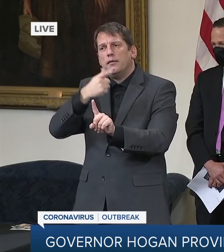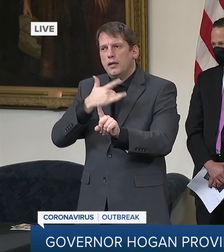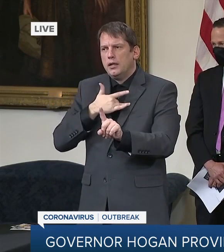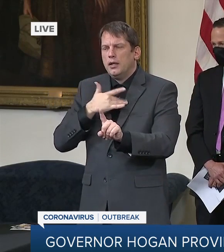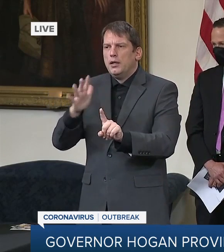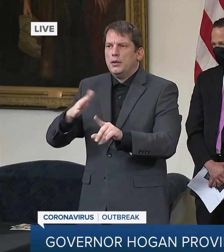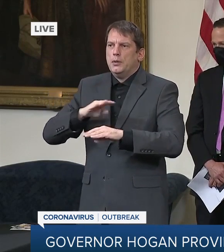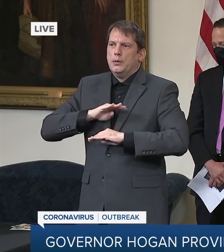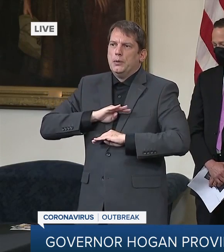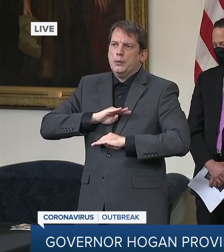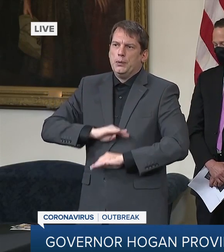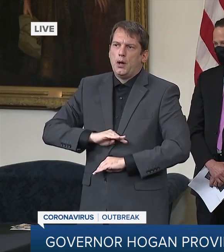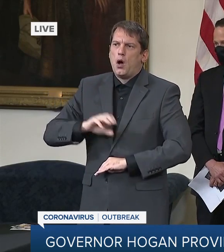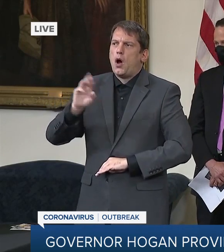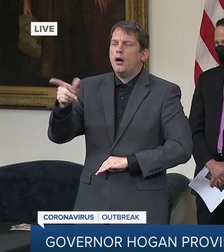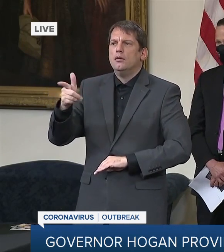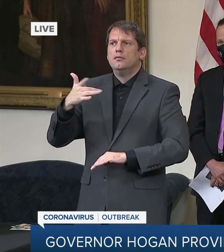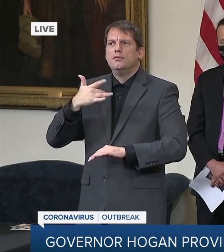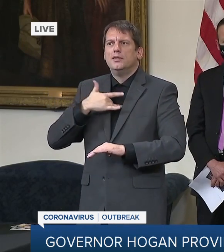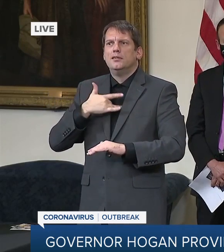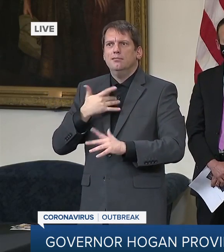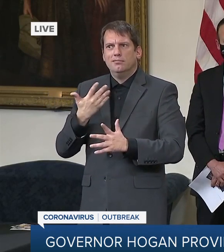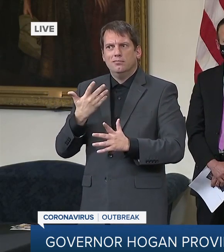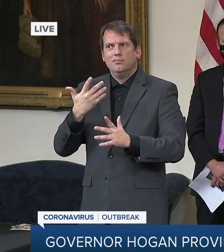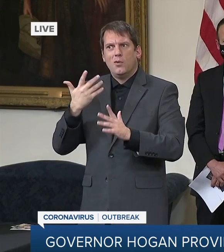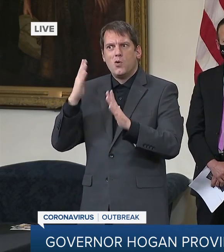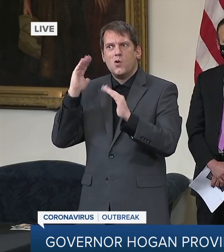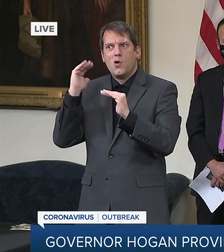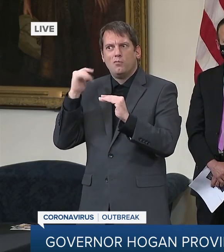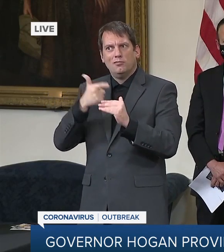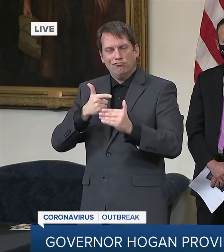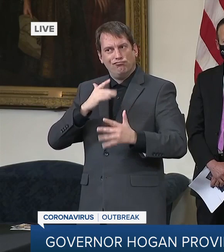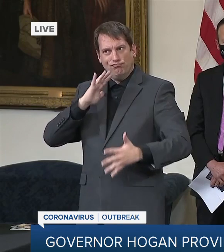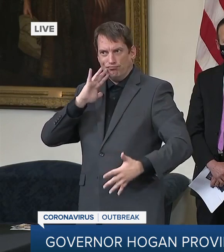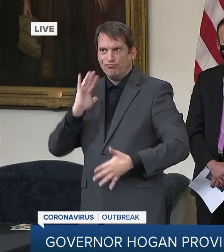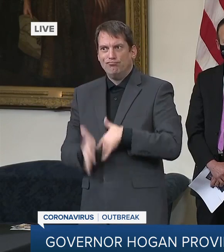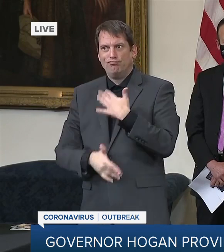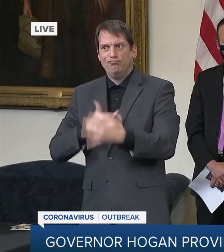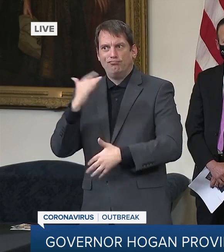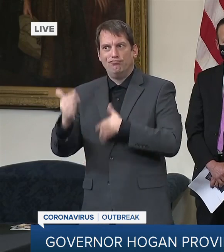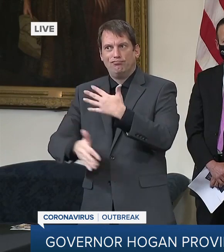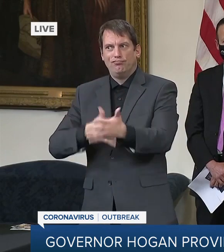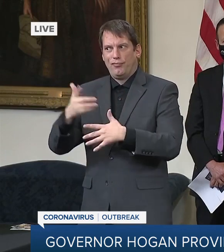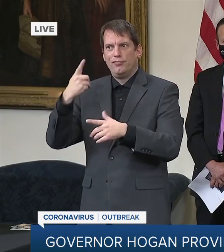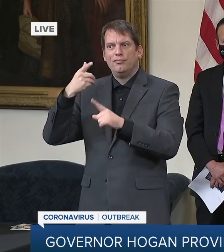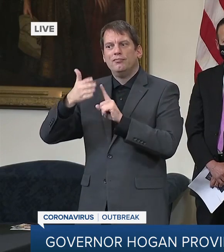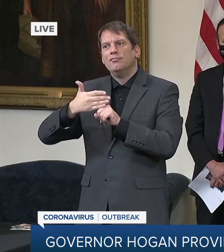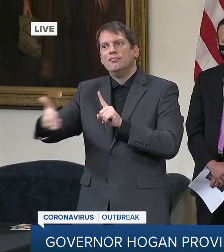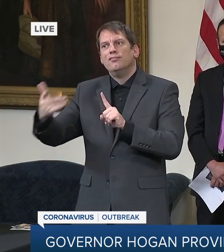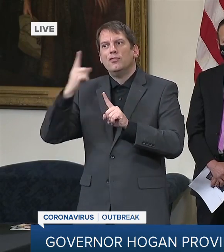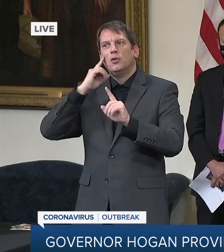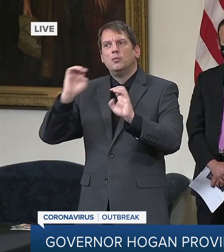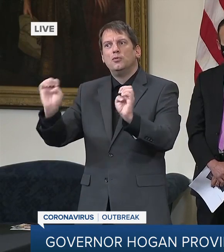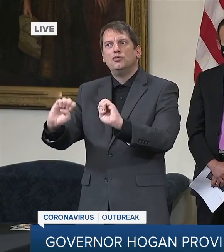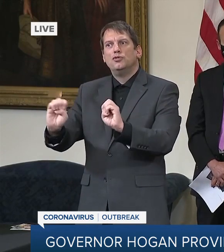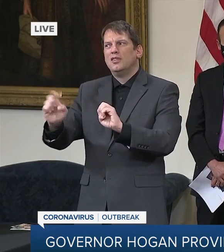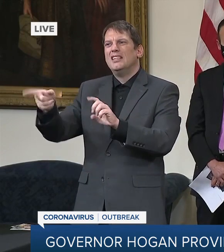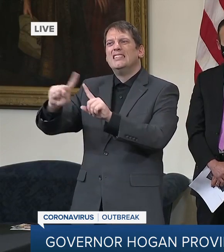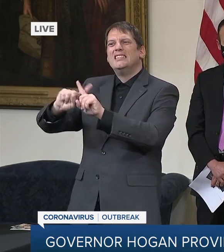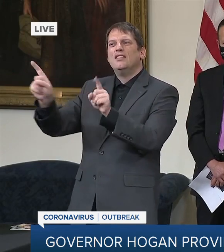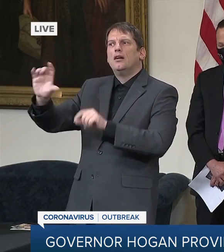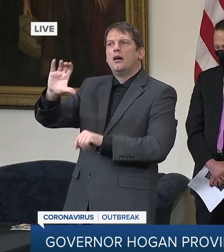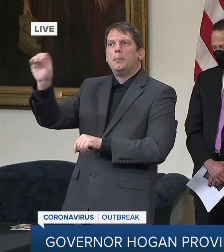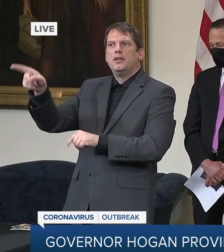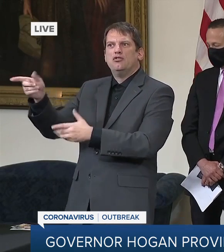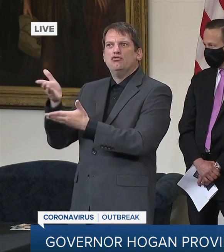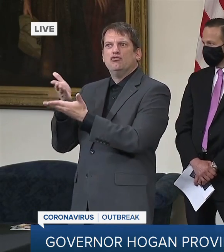they gave the green light to this, recommended it for emergency use just now? Yeah, I mean, we're obviously thrilled. I think we